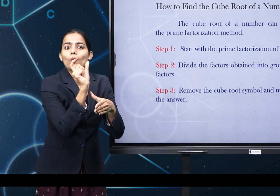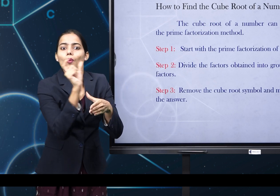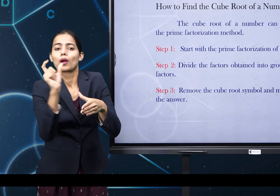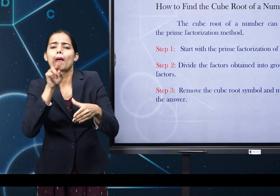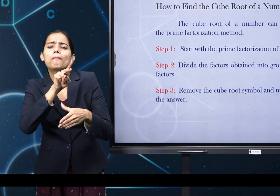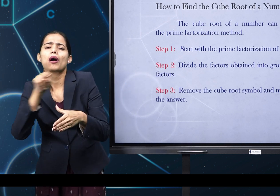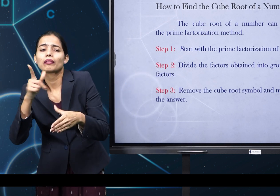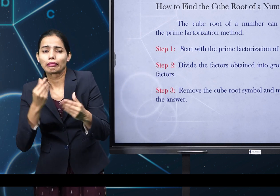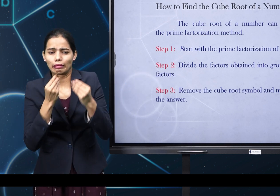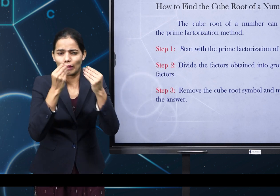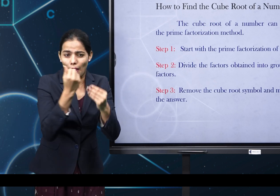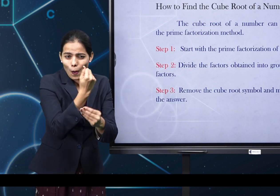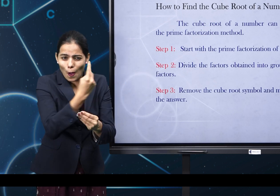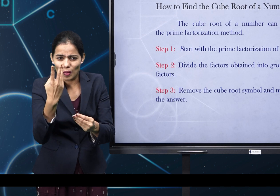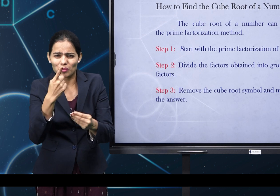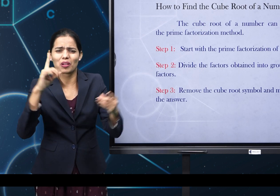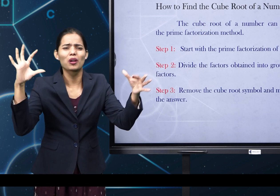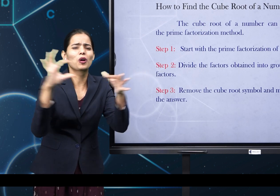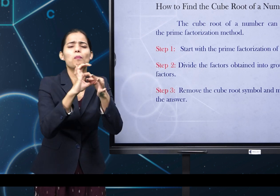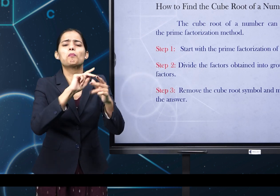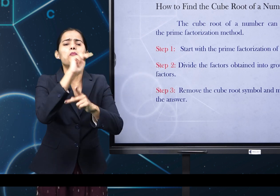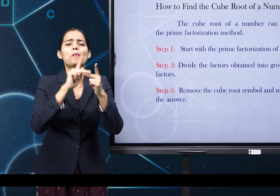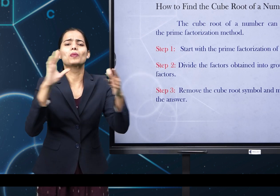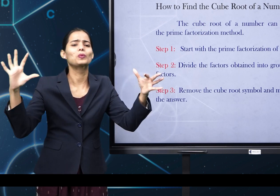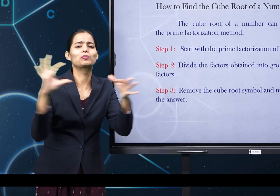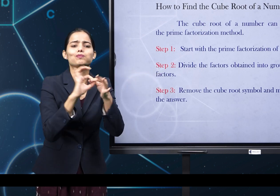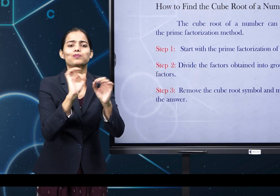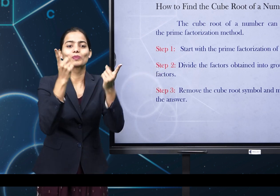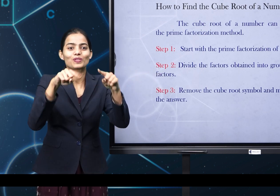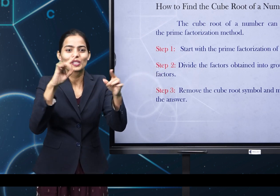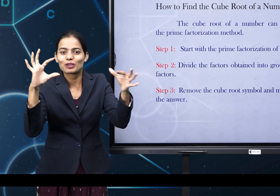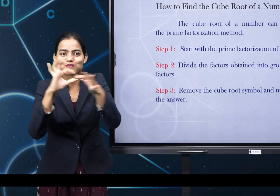cube and we cannot find the cube root of that number.